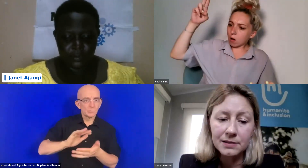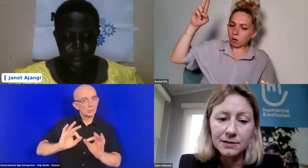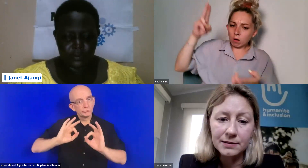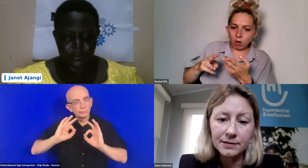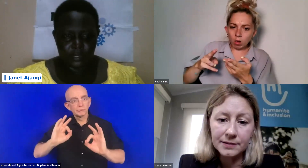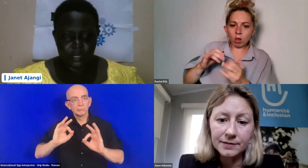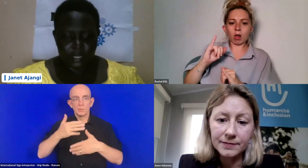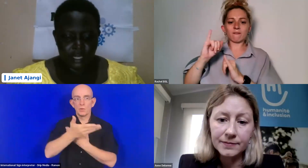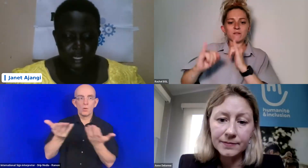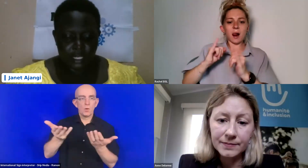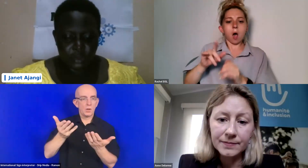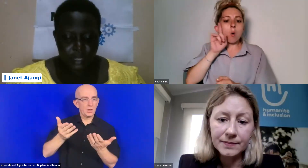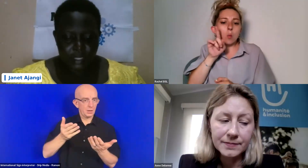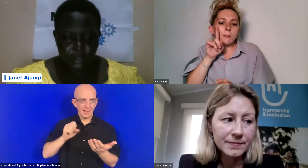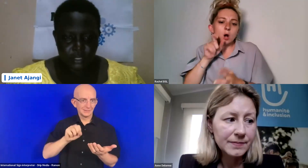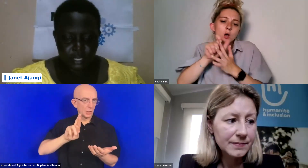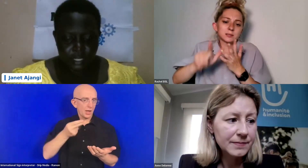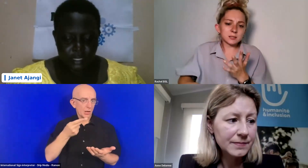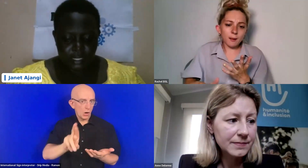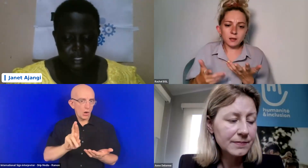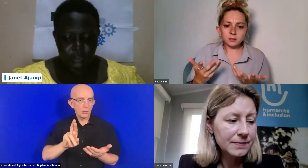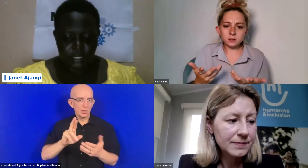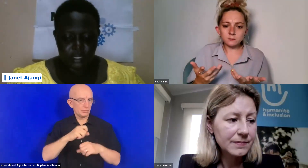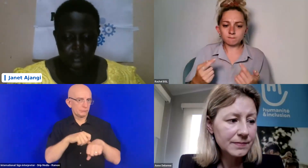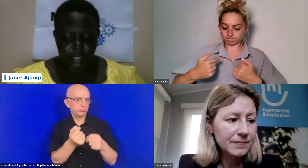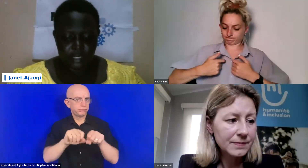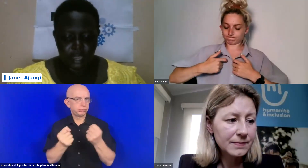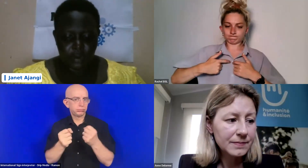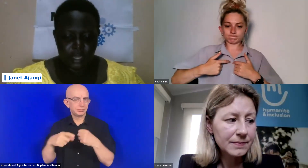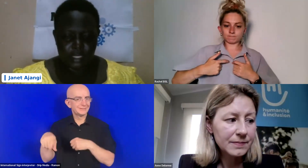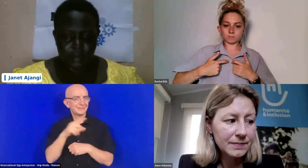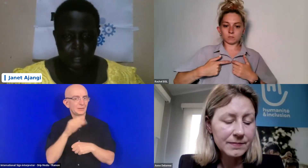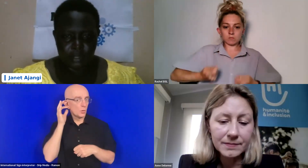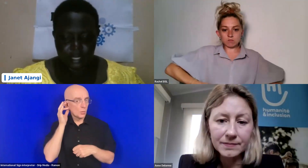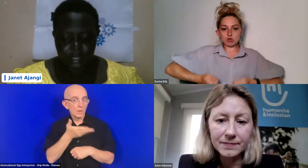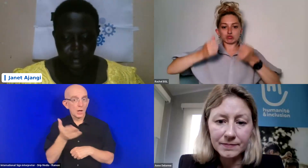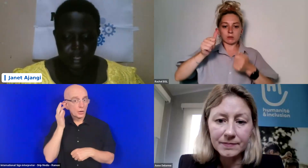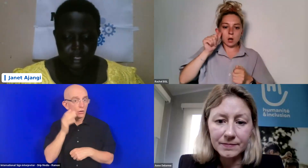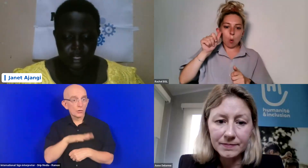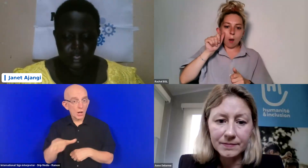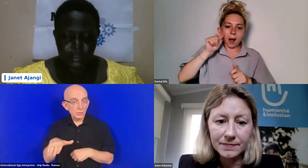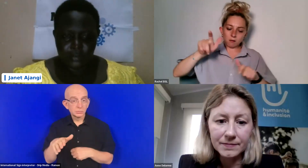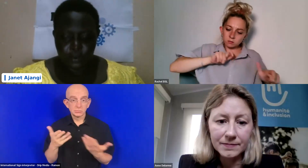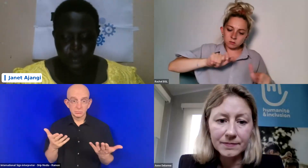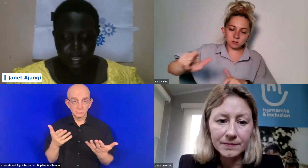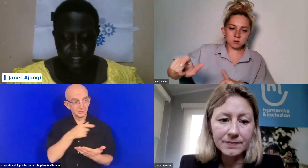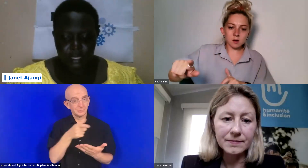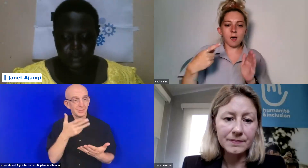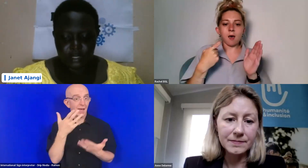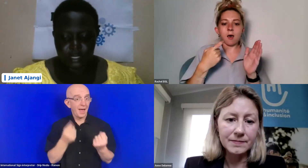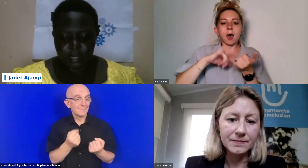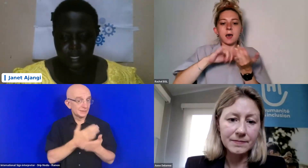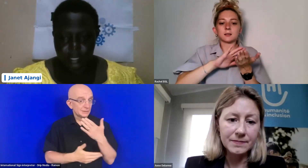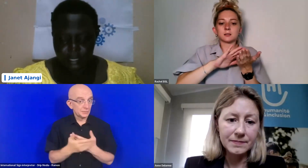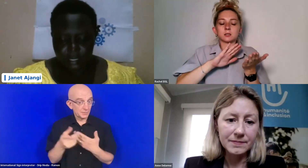disabilities? LIDWA is continuously raising awareness about SRH for women and girls